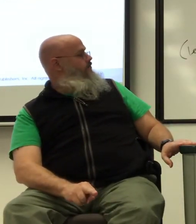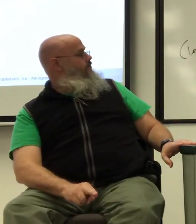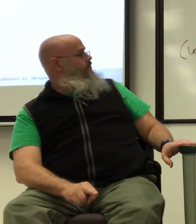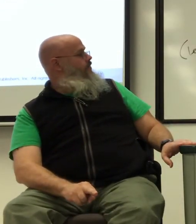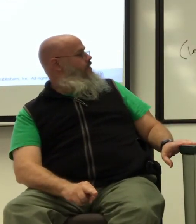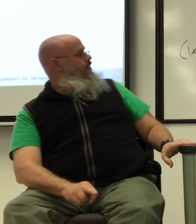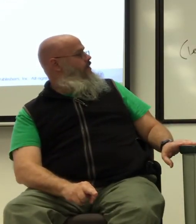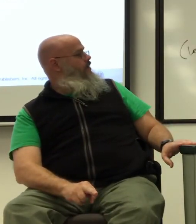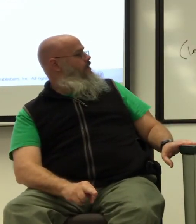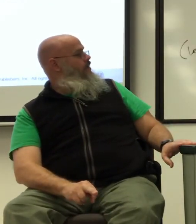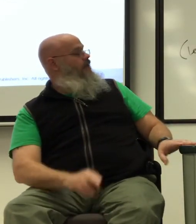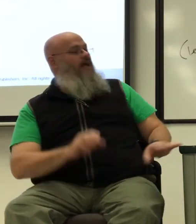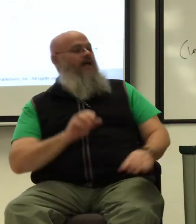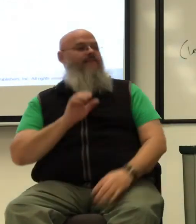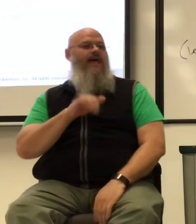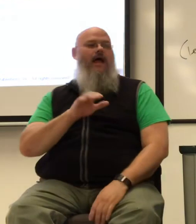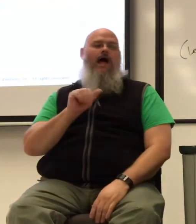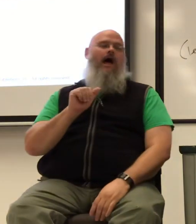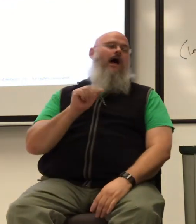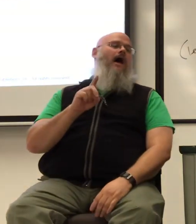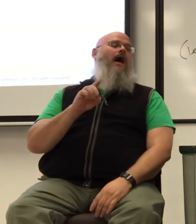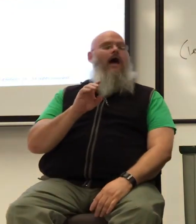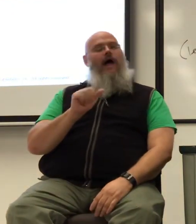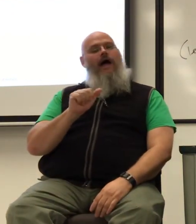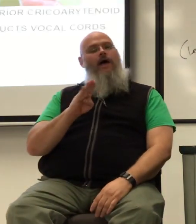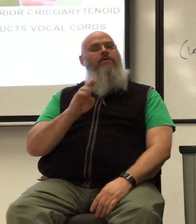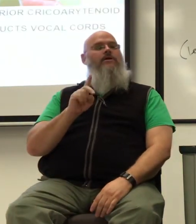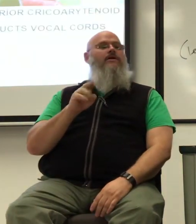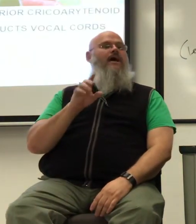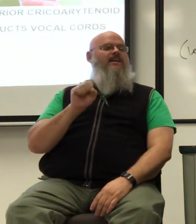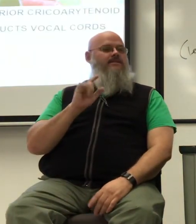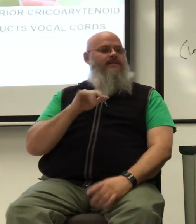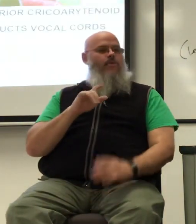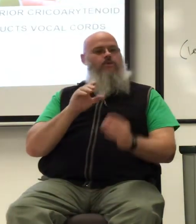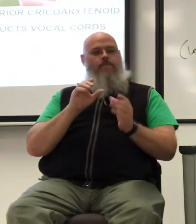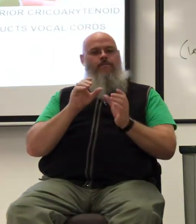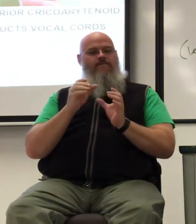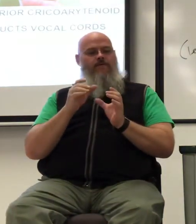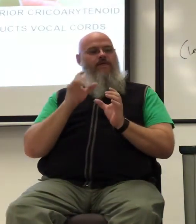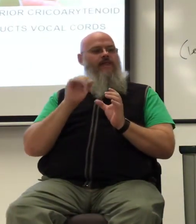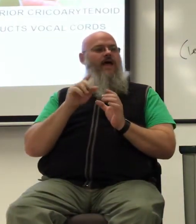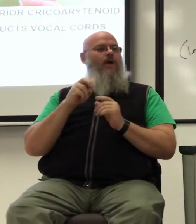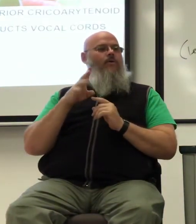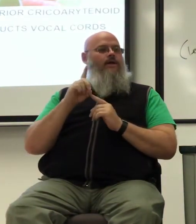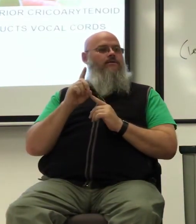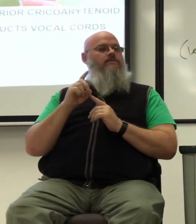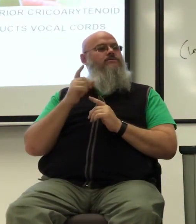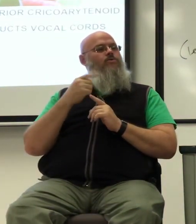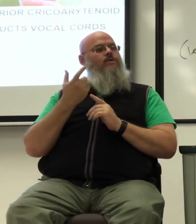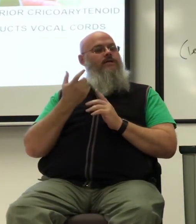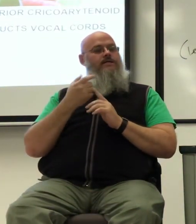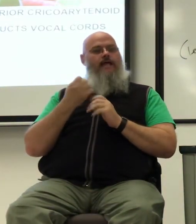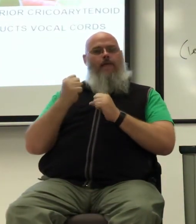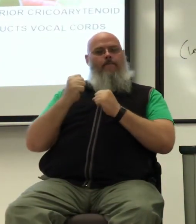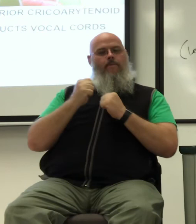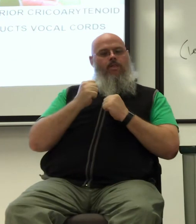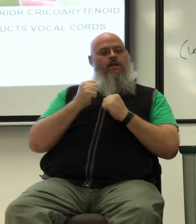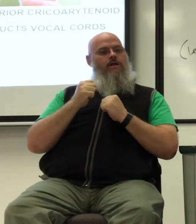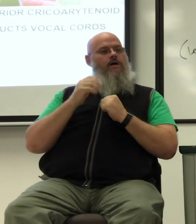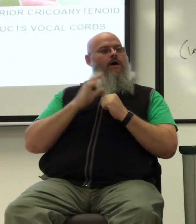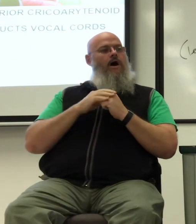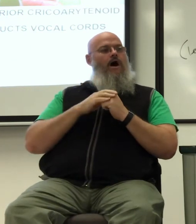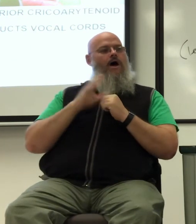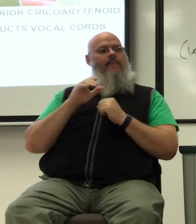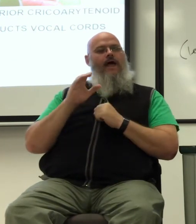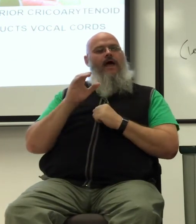And it abducts the vocal cords. That's its job. It's going to pivot the arytenoids right there. So that's kind of me pulling on the